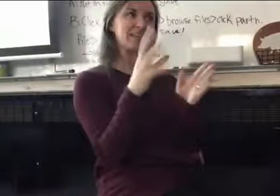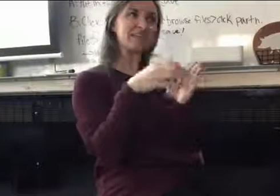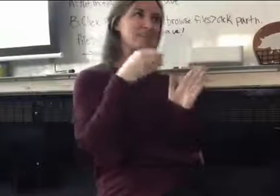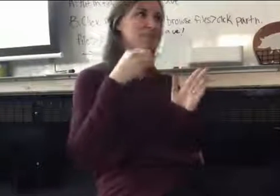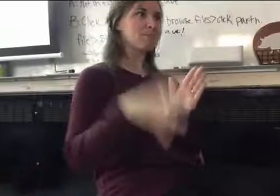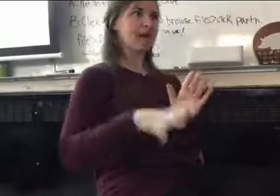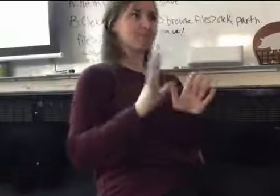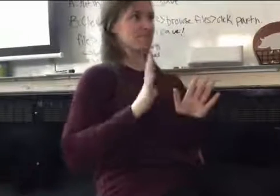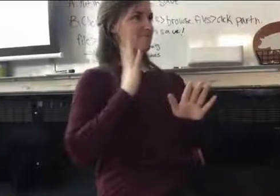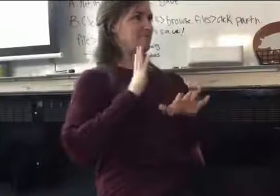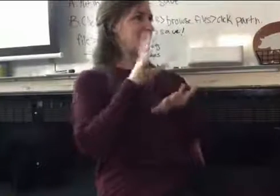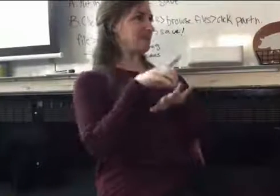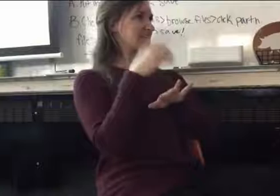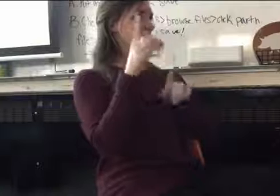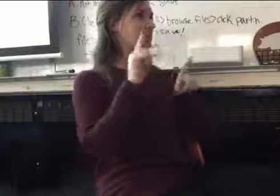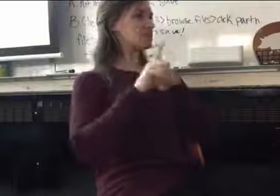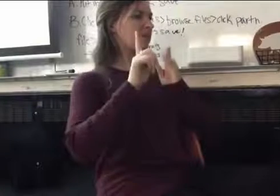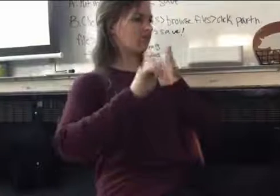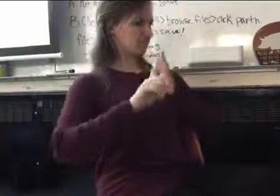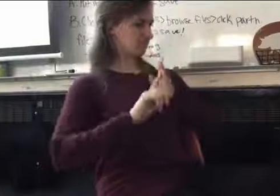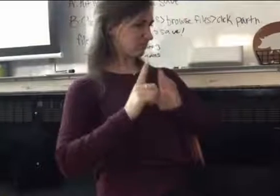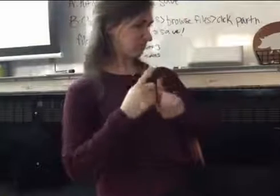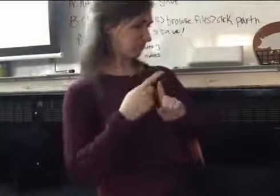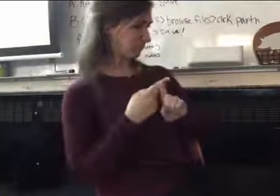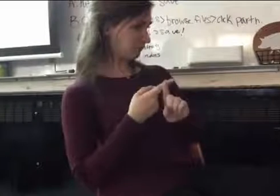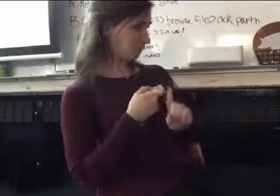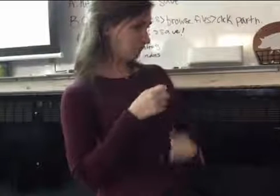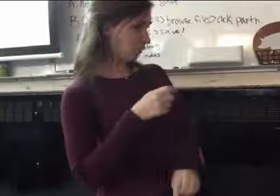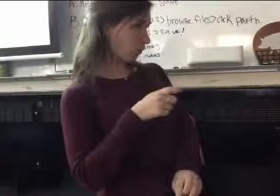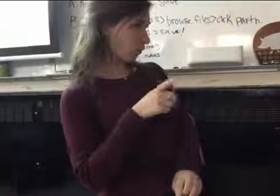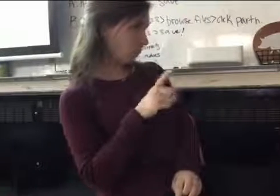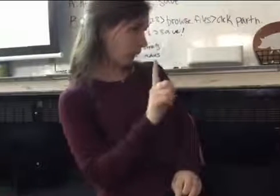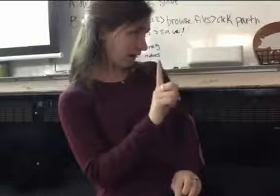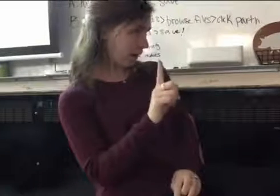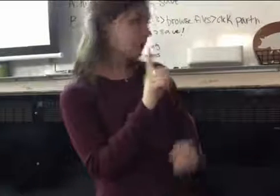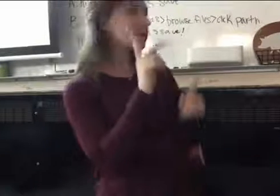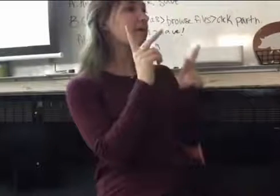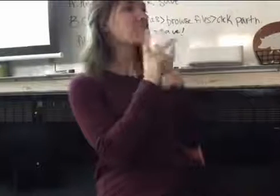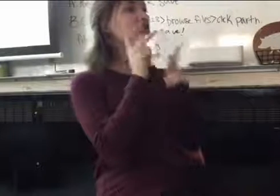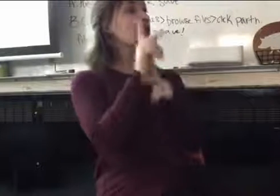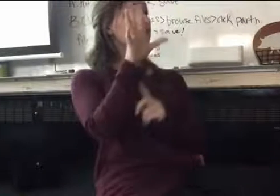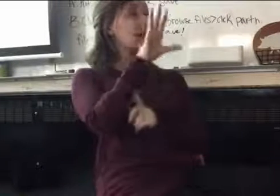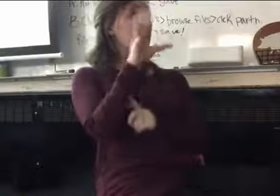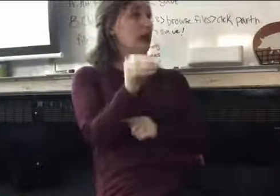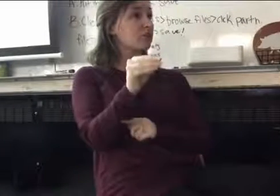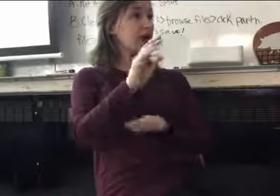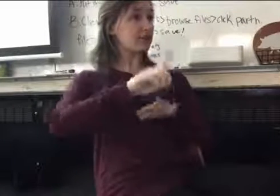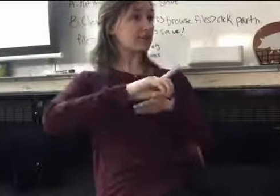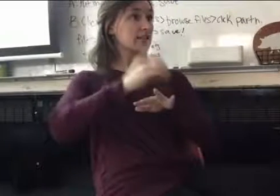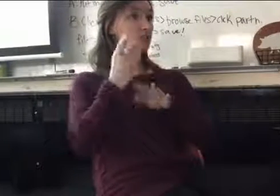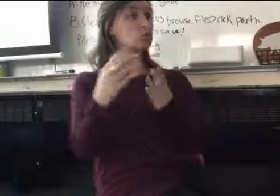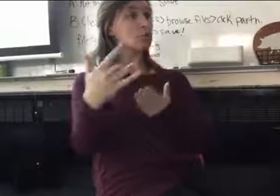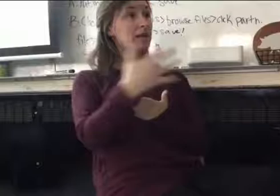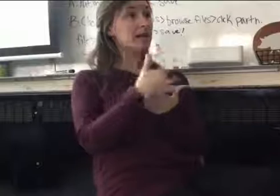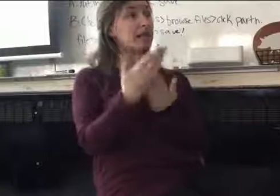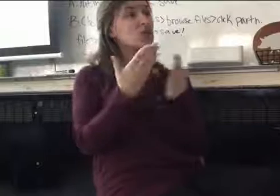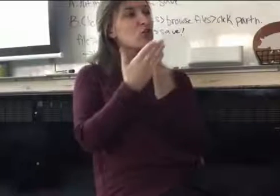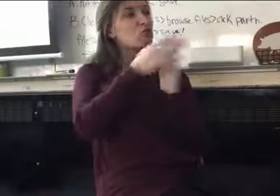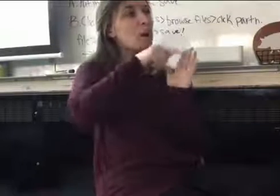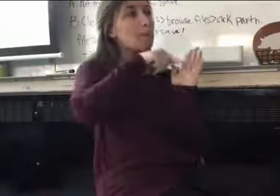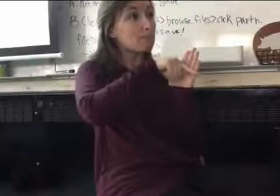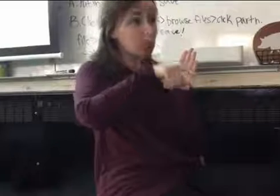diamonds, but then when they actually looked into where those diamonds came from, they found out that in Africa, those diamonds were being collected through